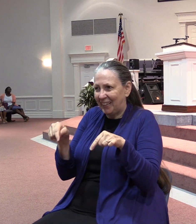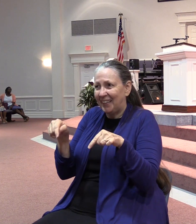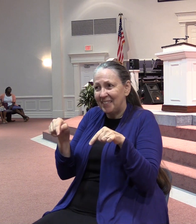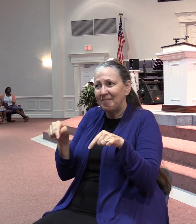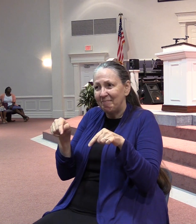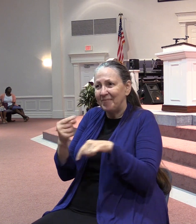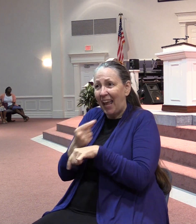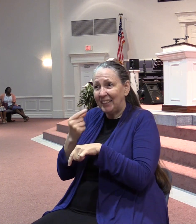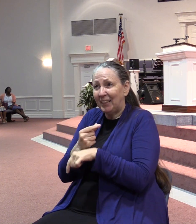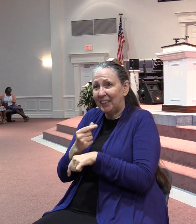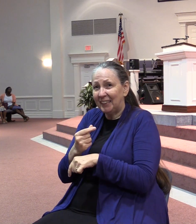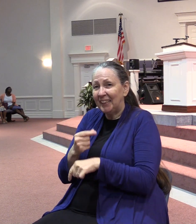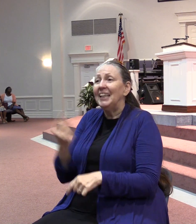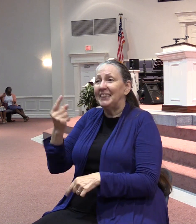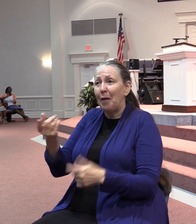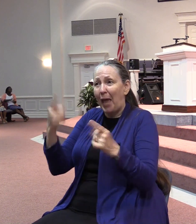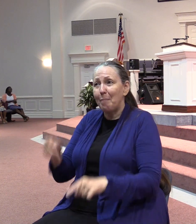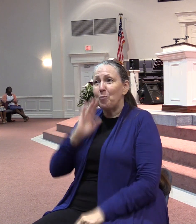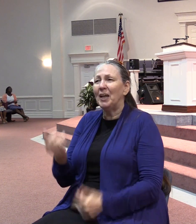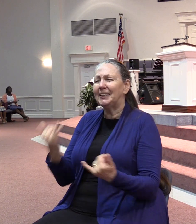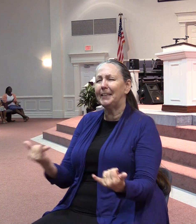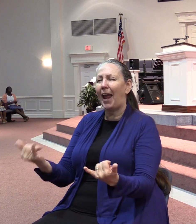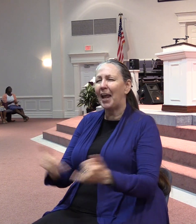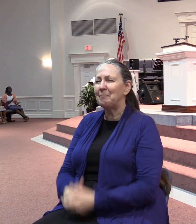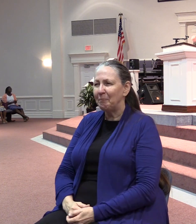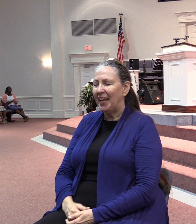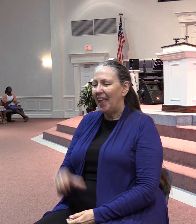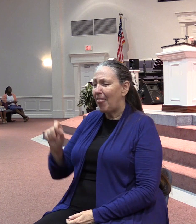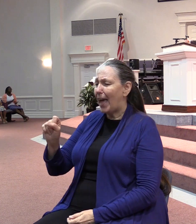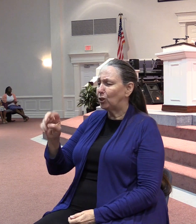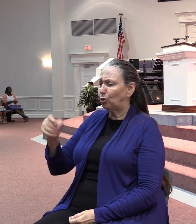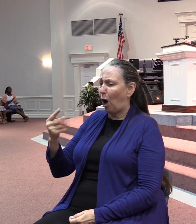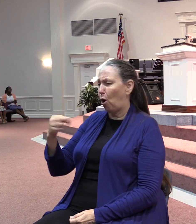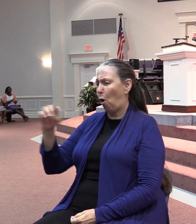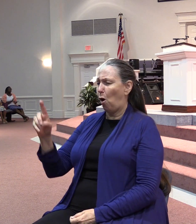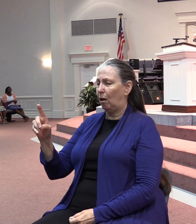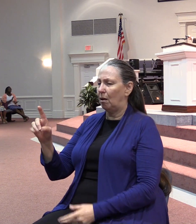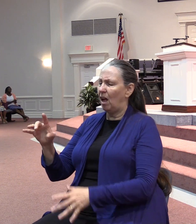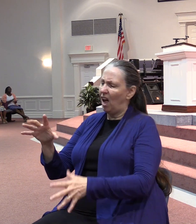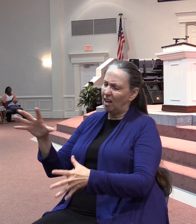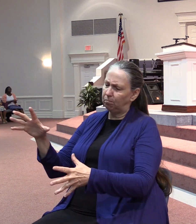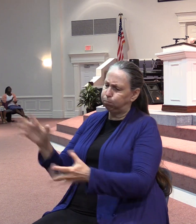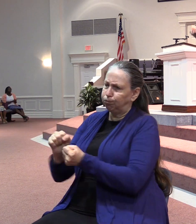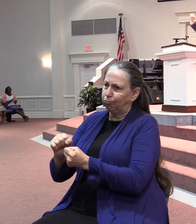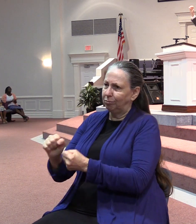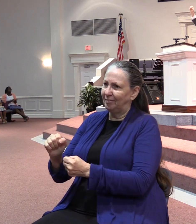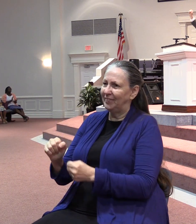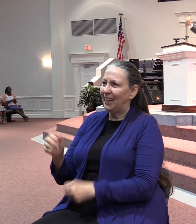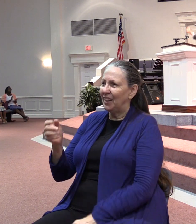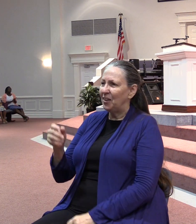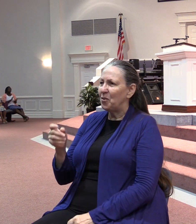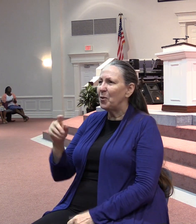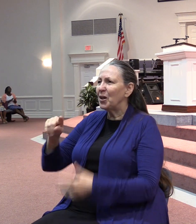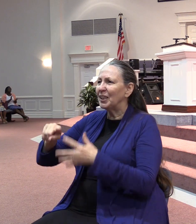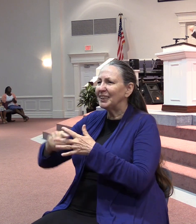to prophesy that something's going to happen today, and that stronghold is going to begin to be broken. We're going to